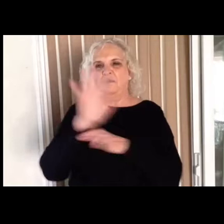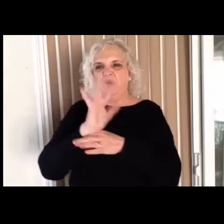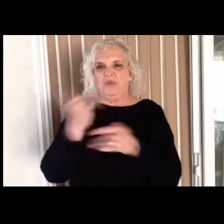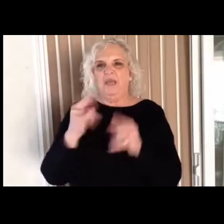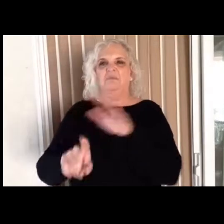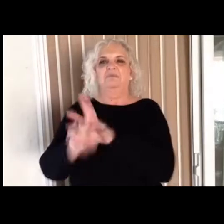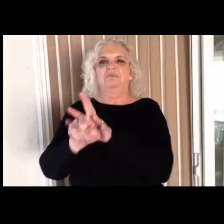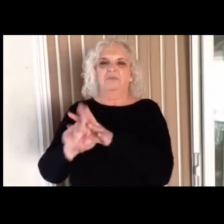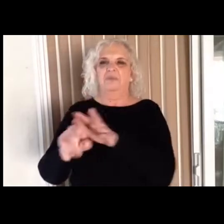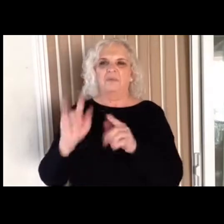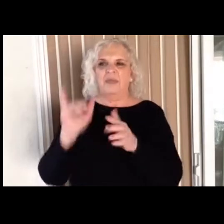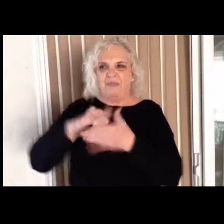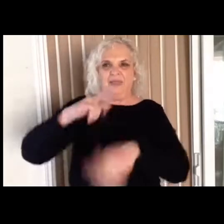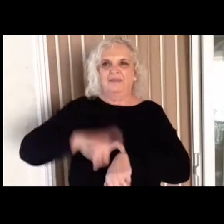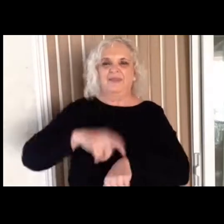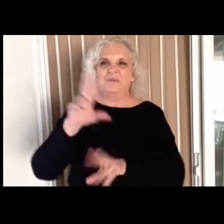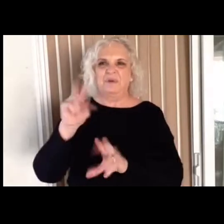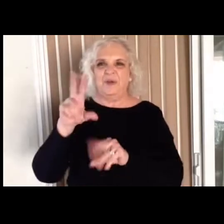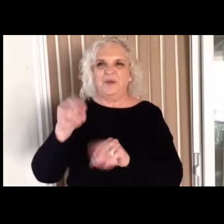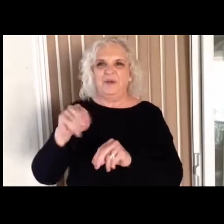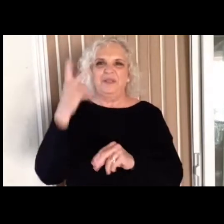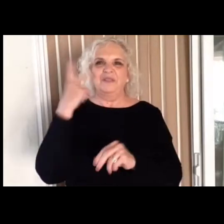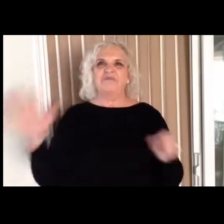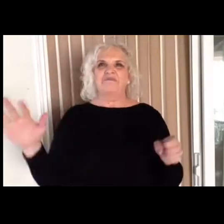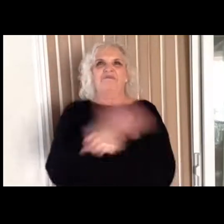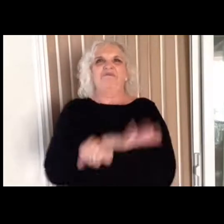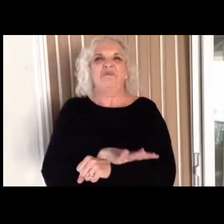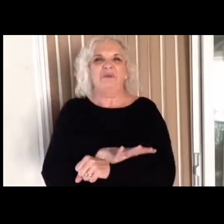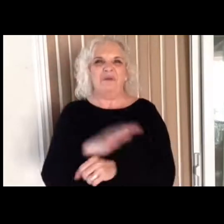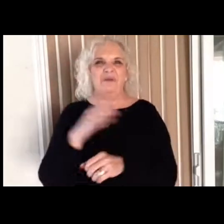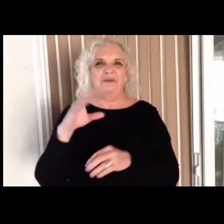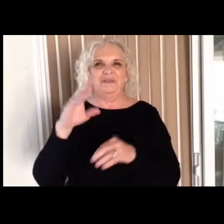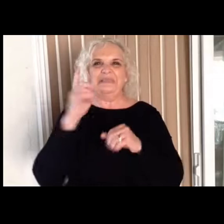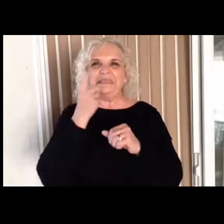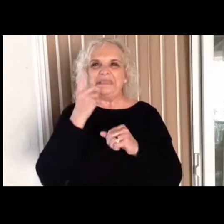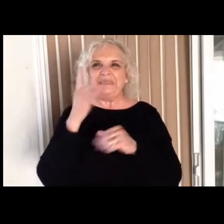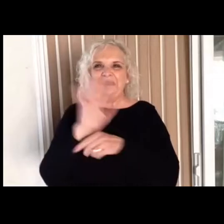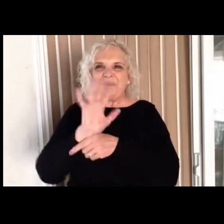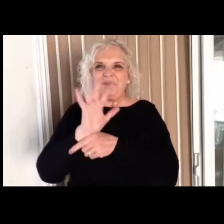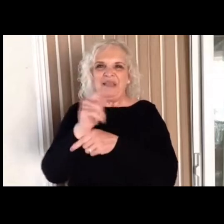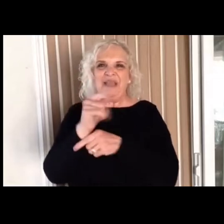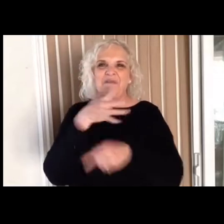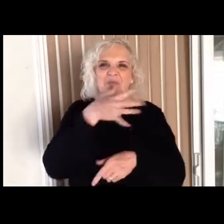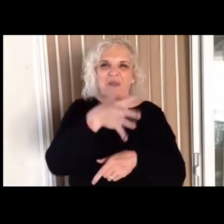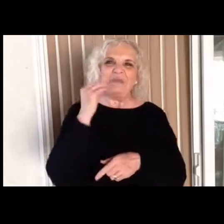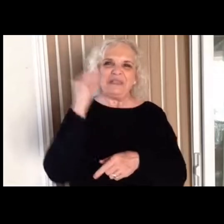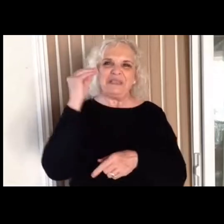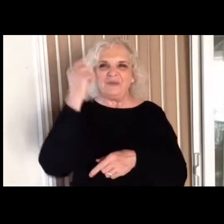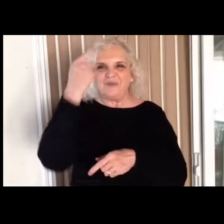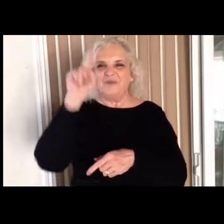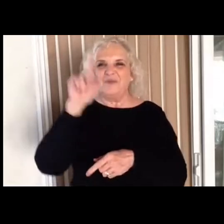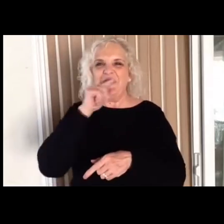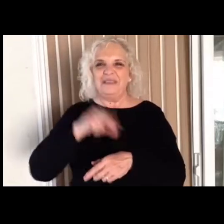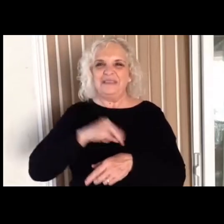treat to see a full-blown Disney movie at your grandma's house for Thanksgiving. So much fun. Thank